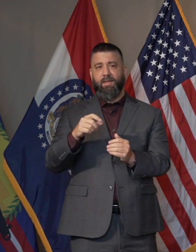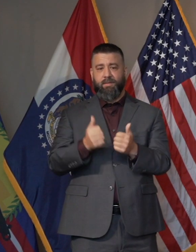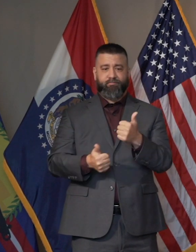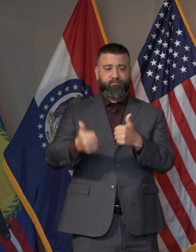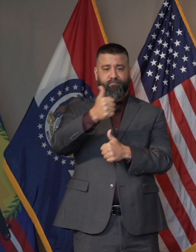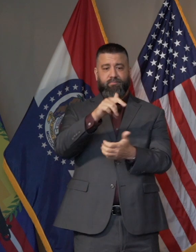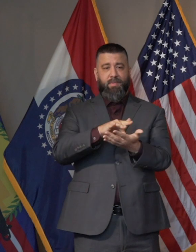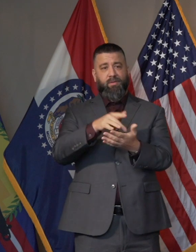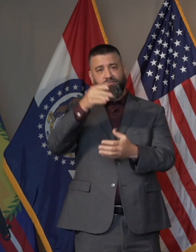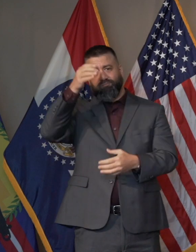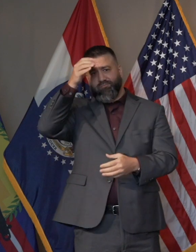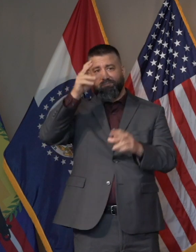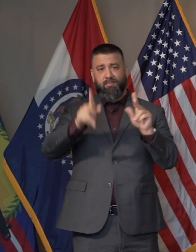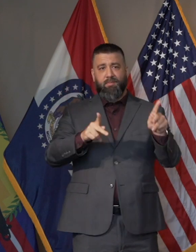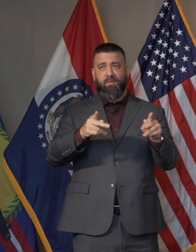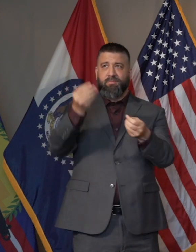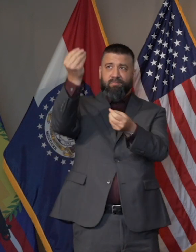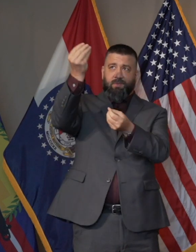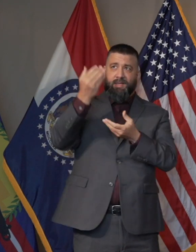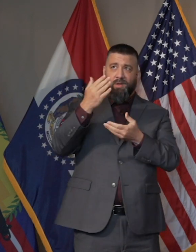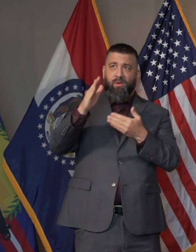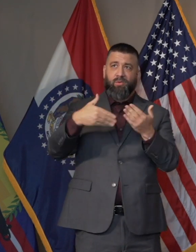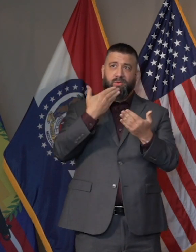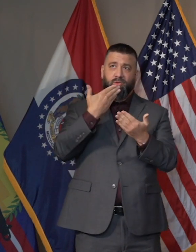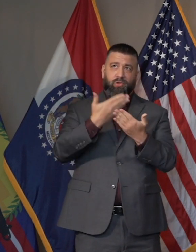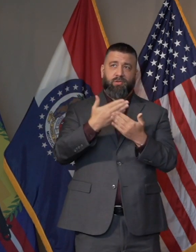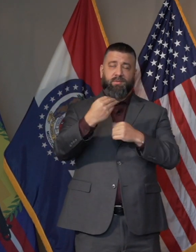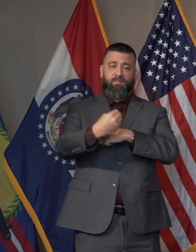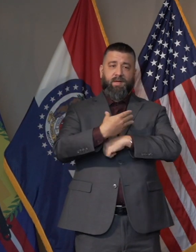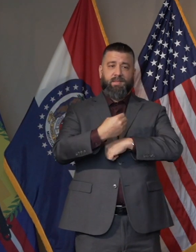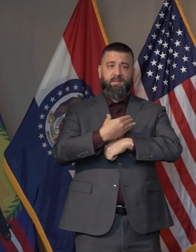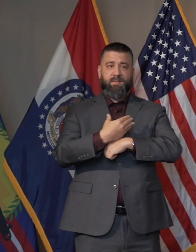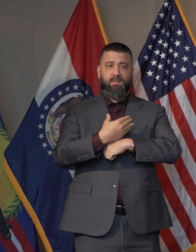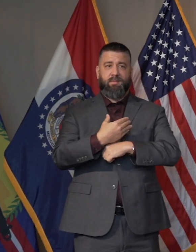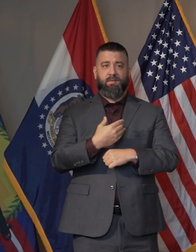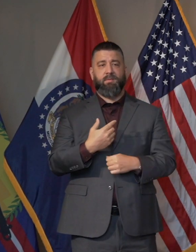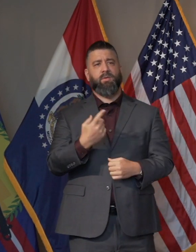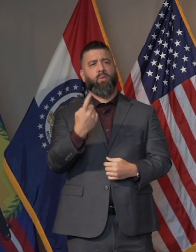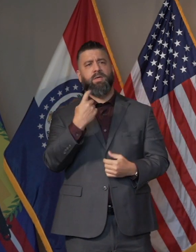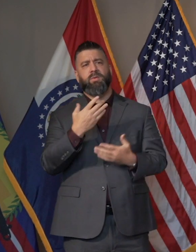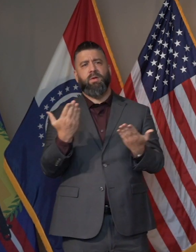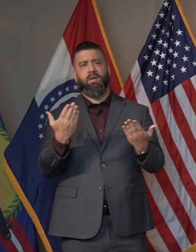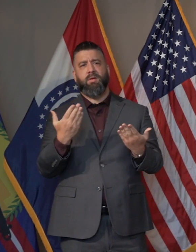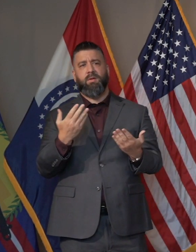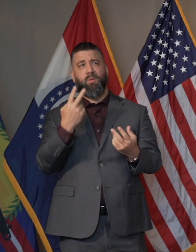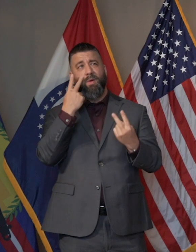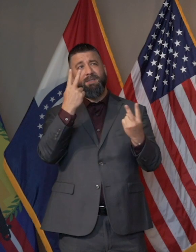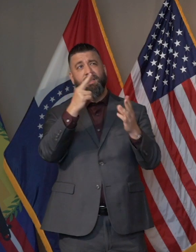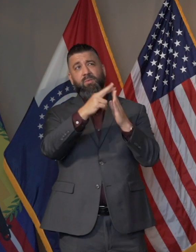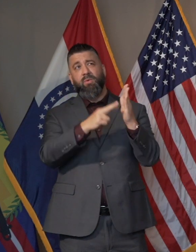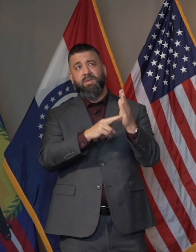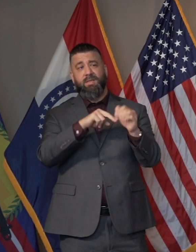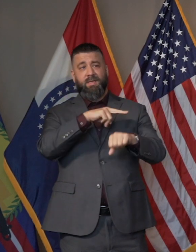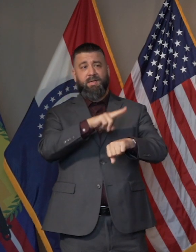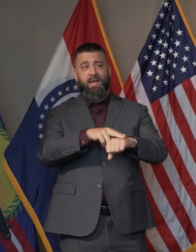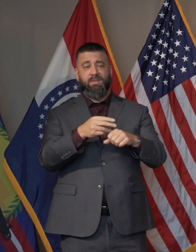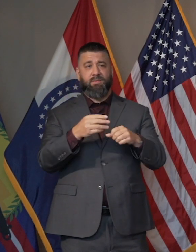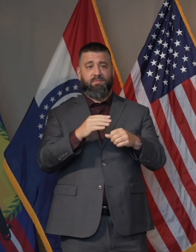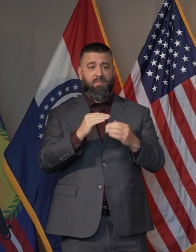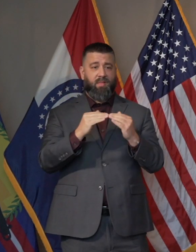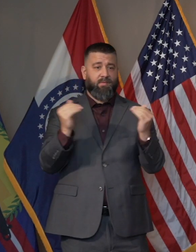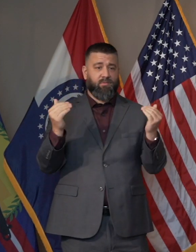unrestricted access to good advice. So the question is, what would I like to see at the national level? I would like to